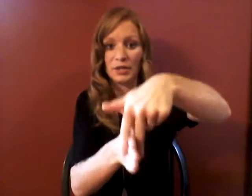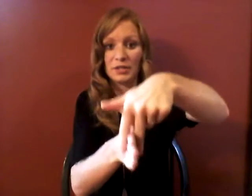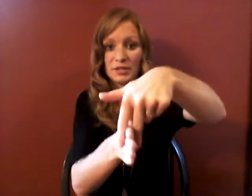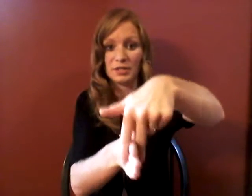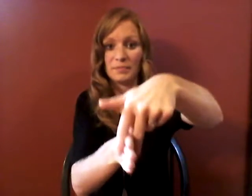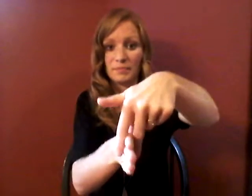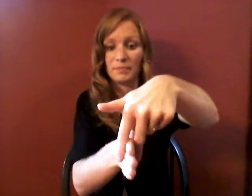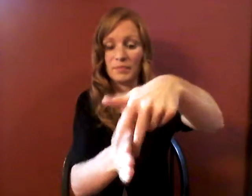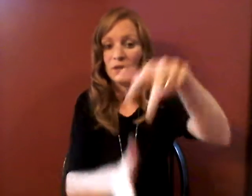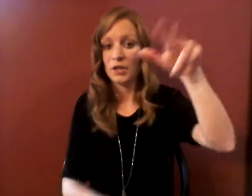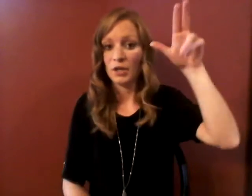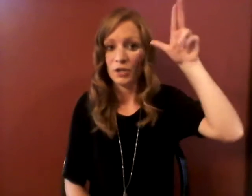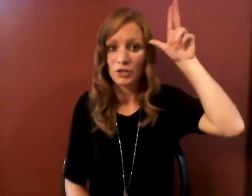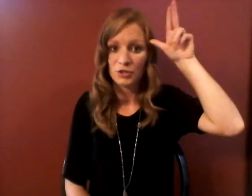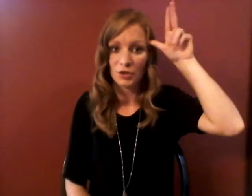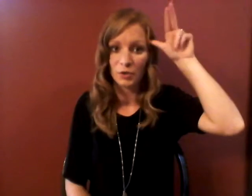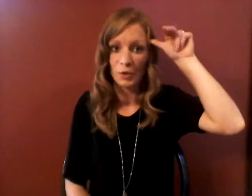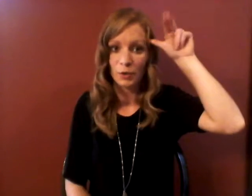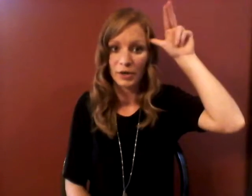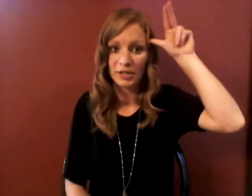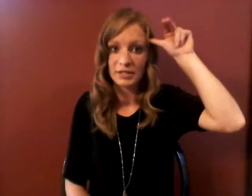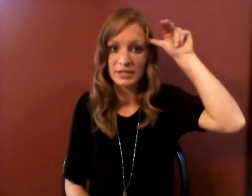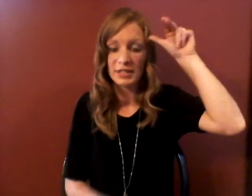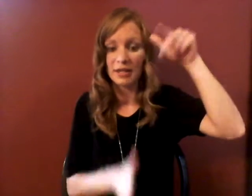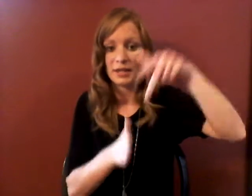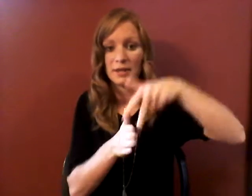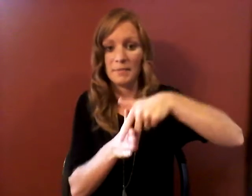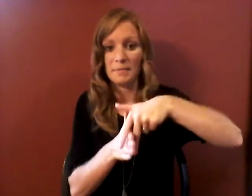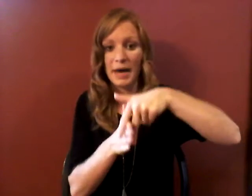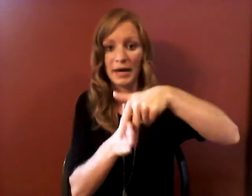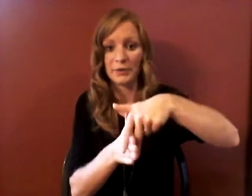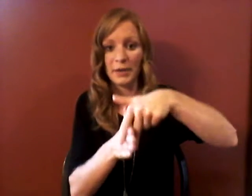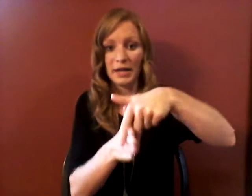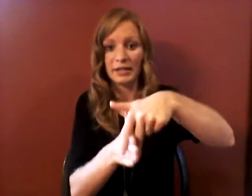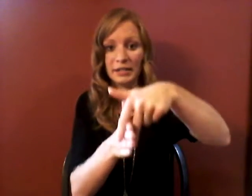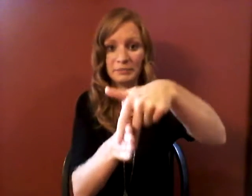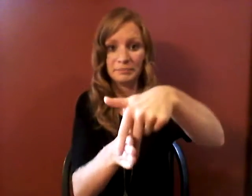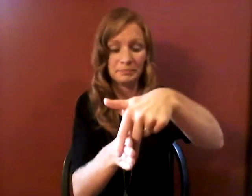horse. So horse, back riding.